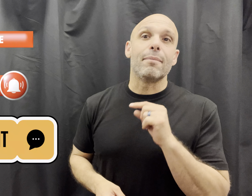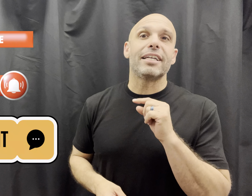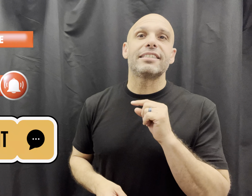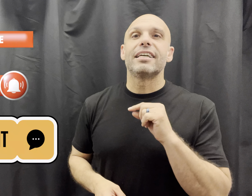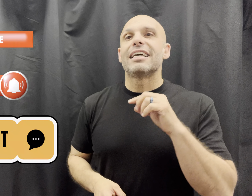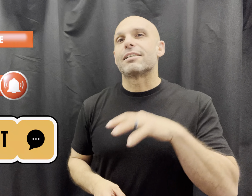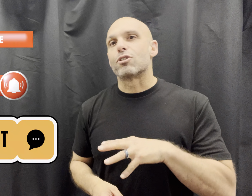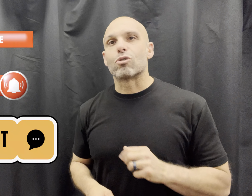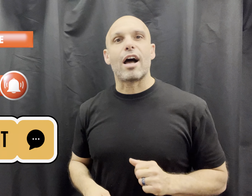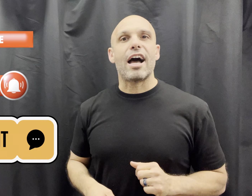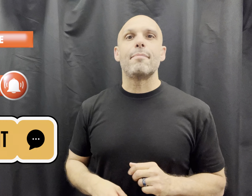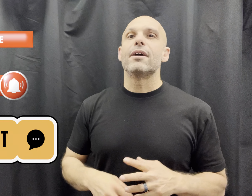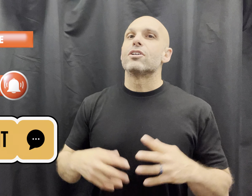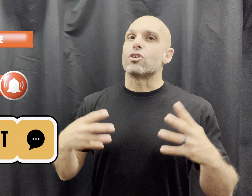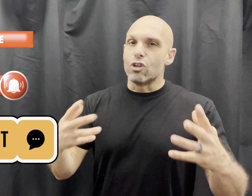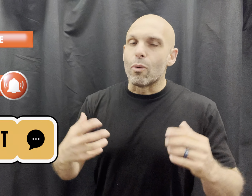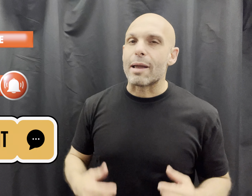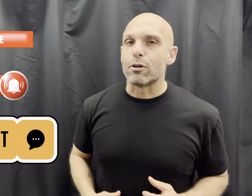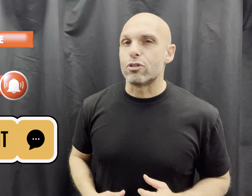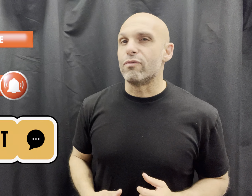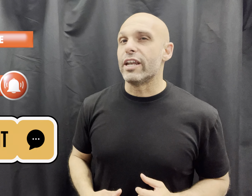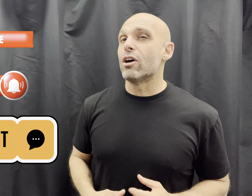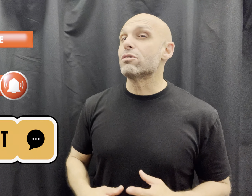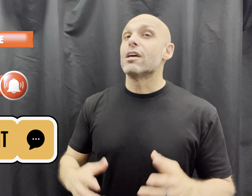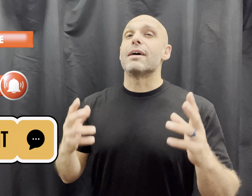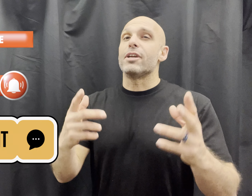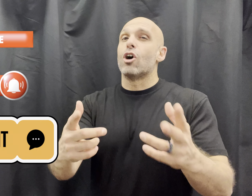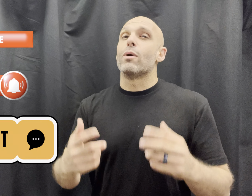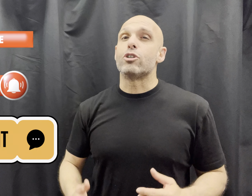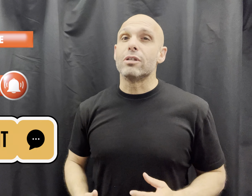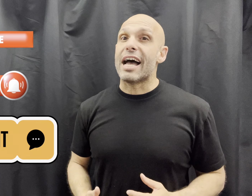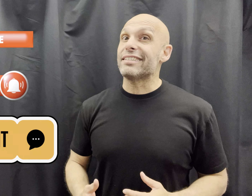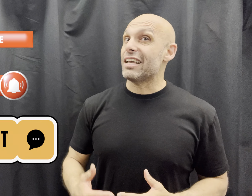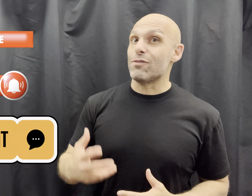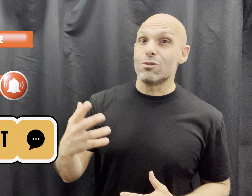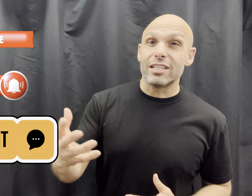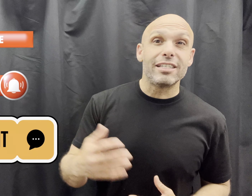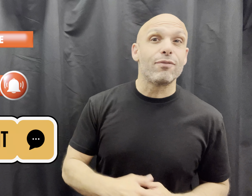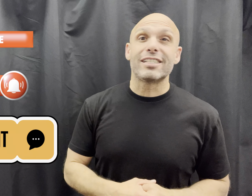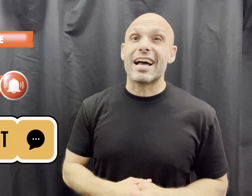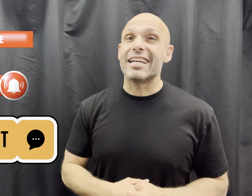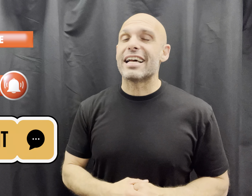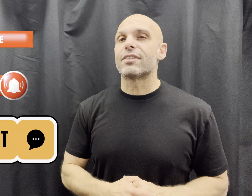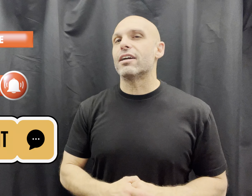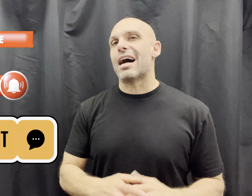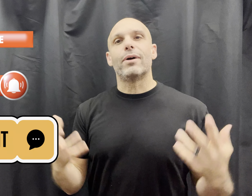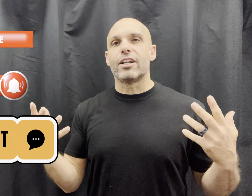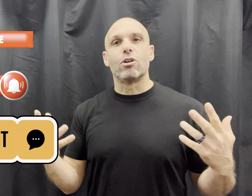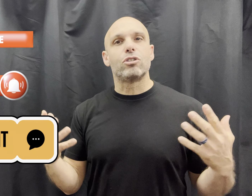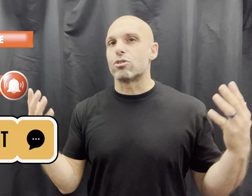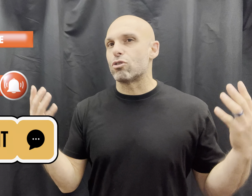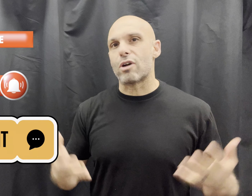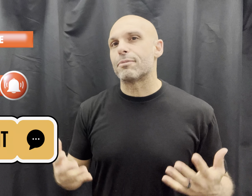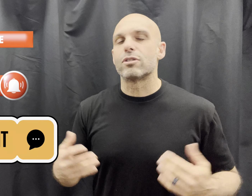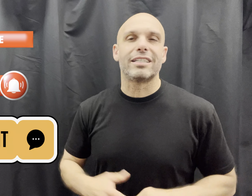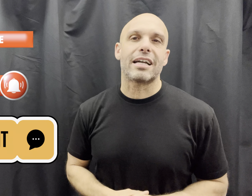comment, subscribe, so you know when I post new videos. Let me know what you liked. If you see different signs out there, I want to know too. So drop those in the